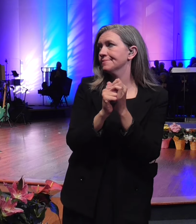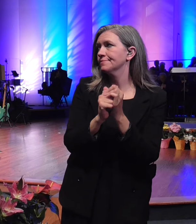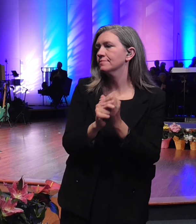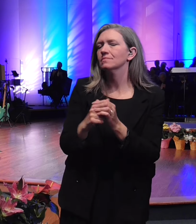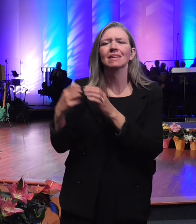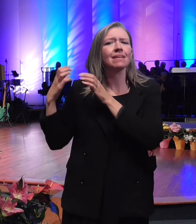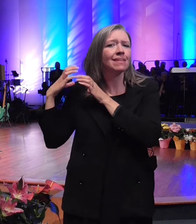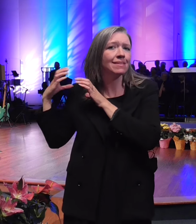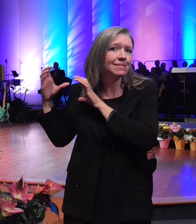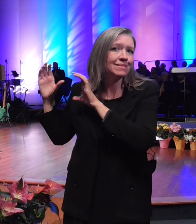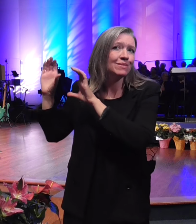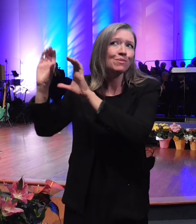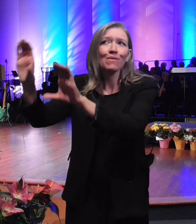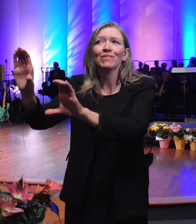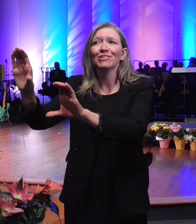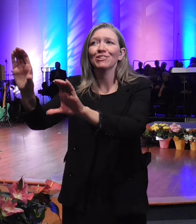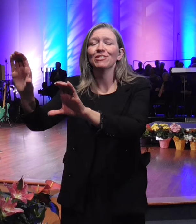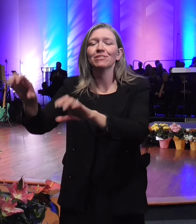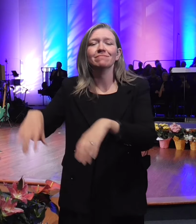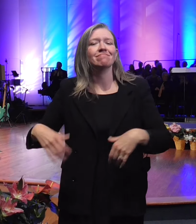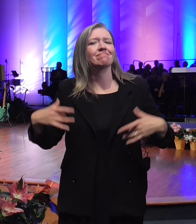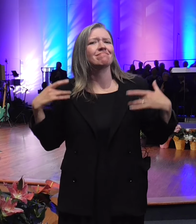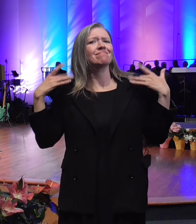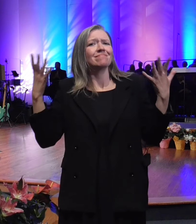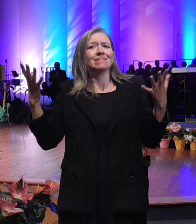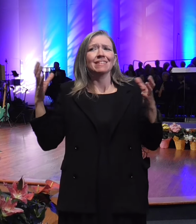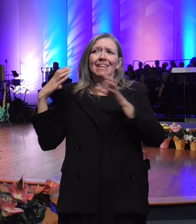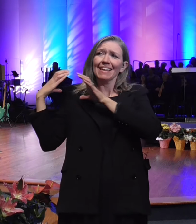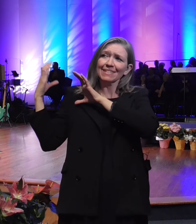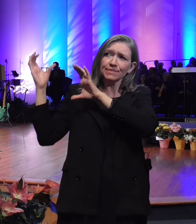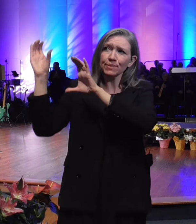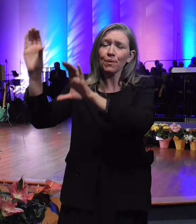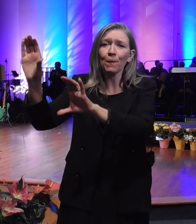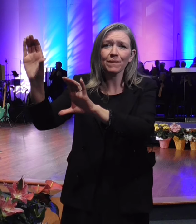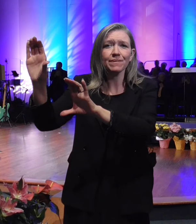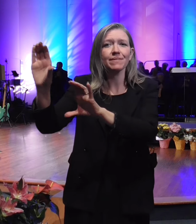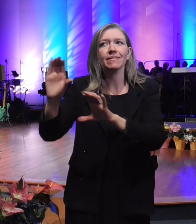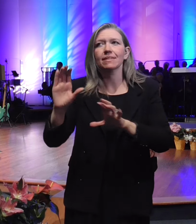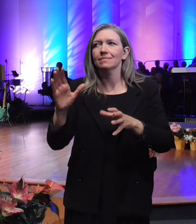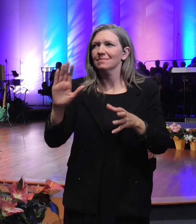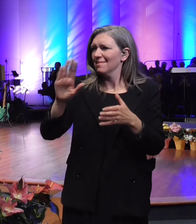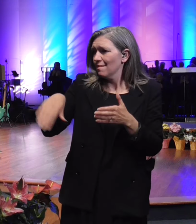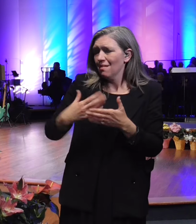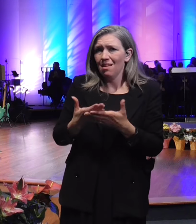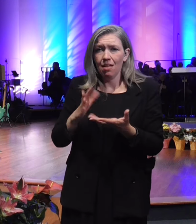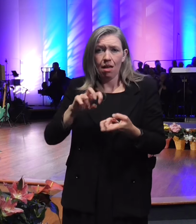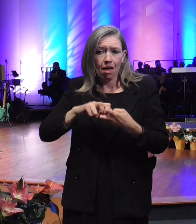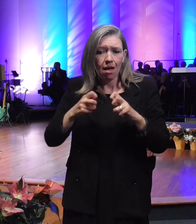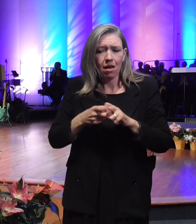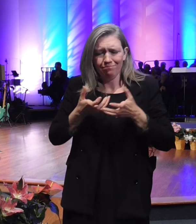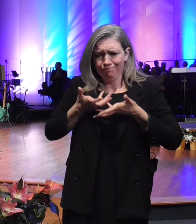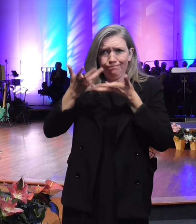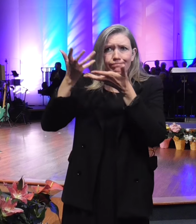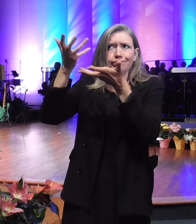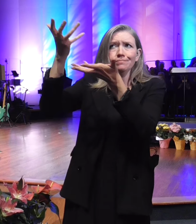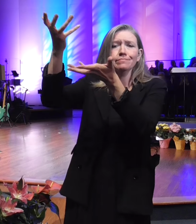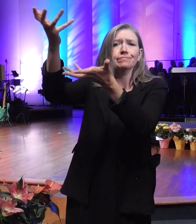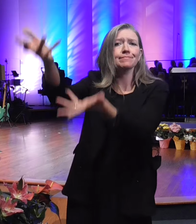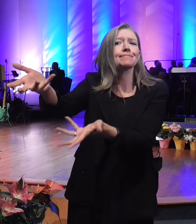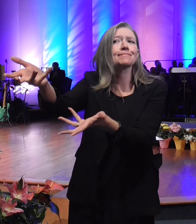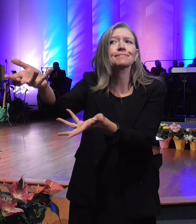Hand it over, hand it over, hand it over, hand it over. Oh, give it up, give it over, give